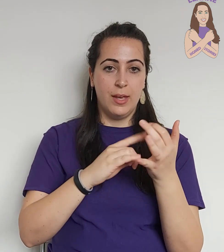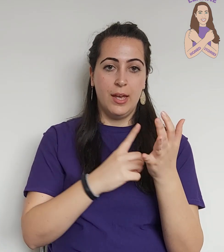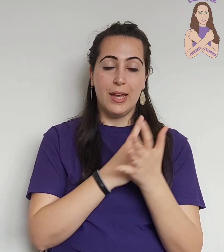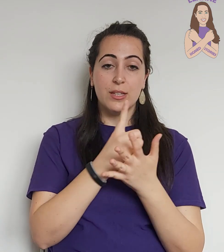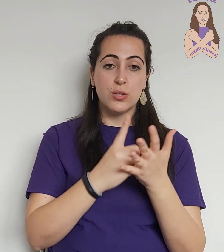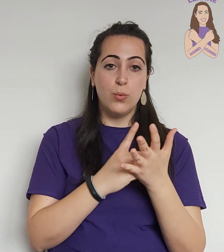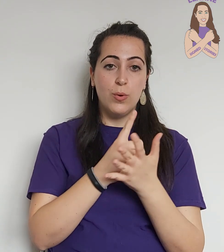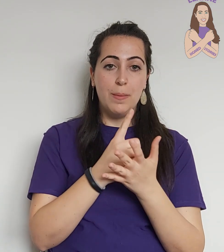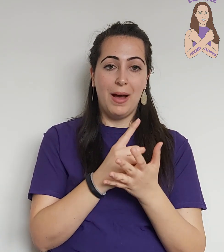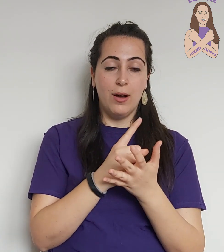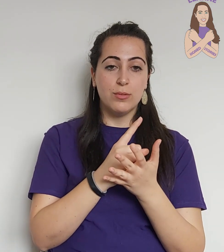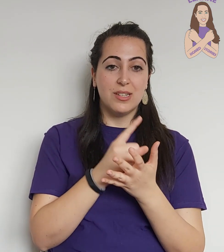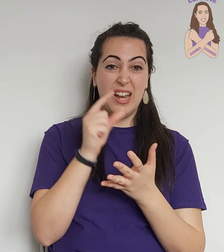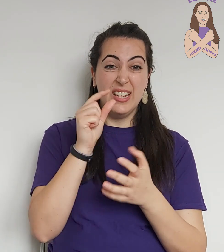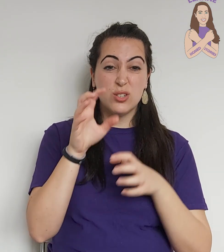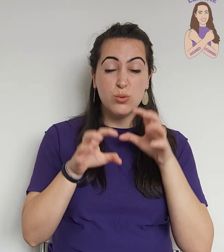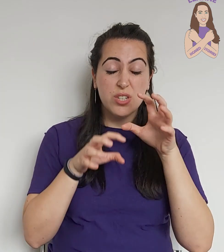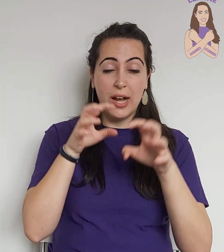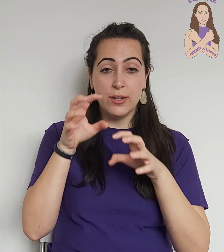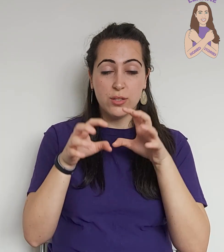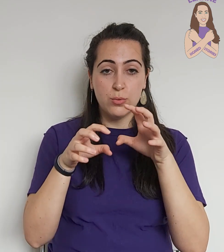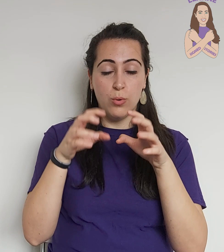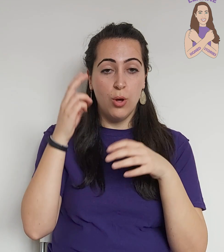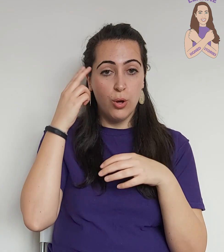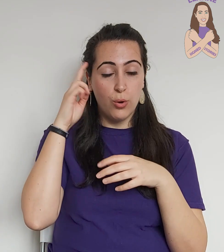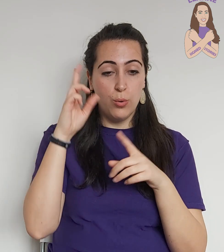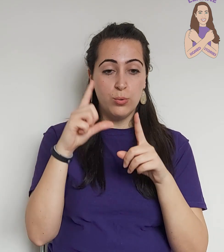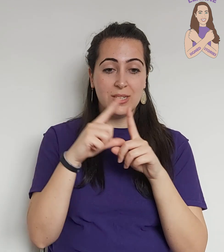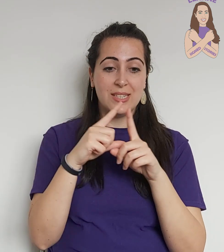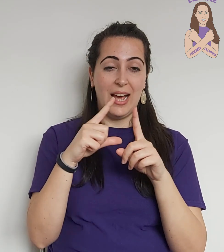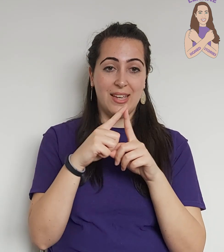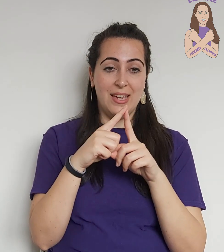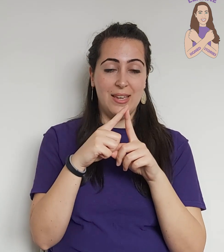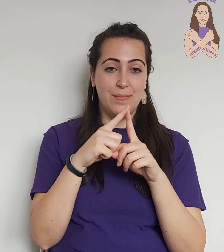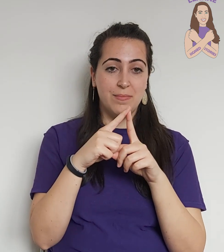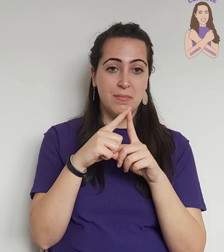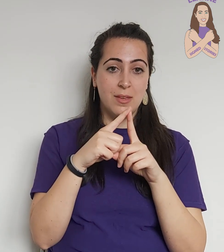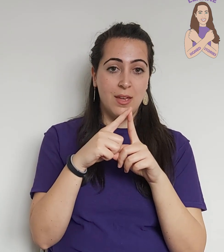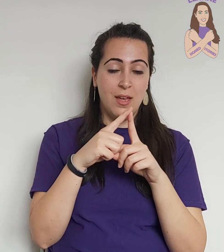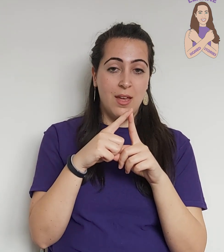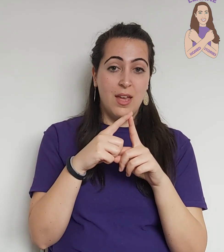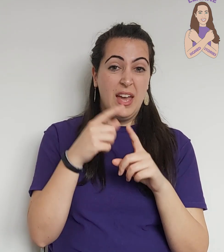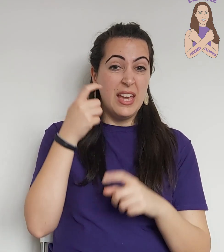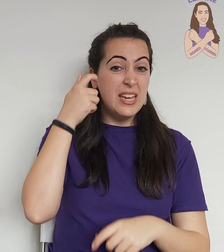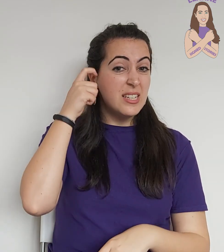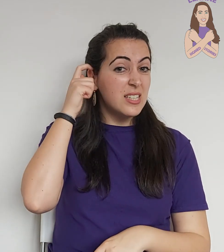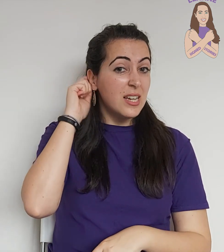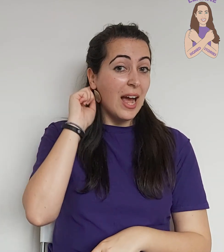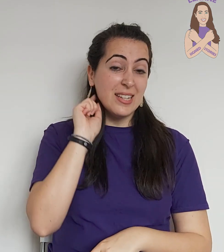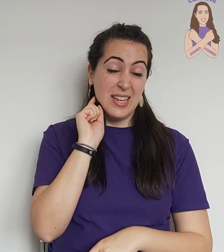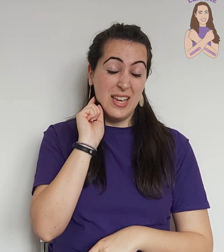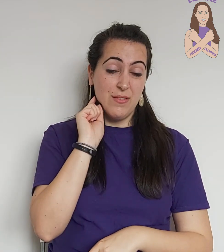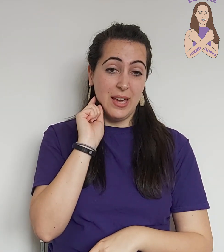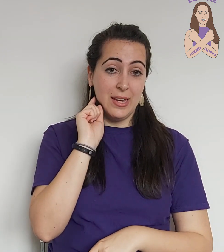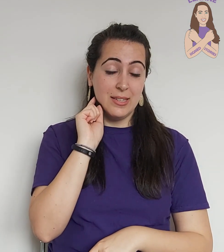It's all about a little dinosaur called Dachy. He has hearing aids